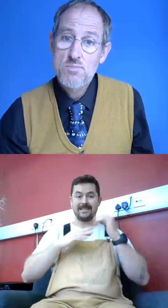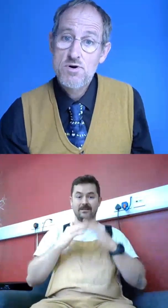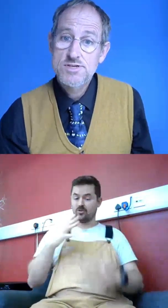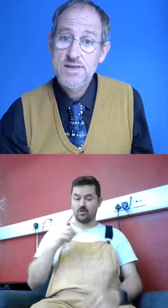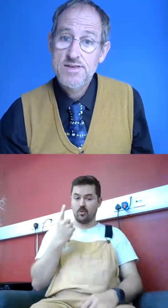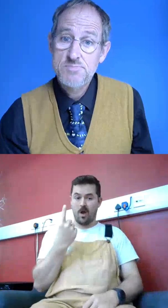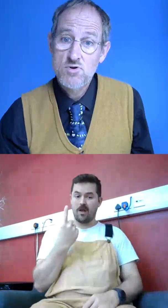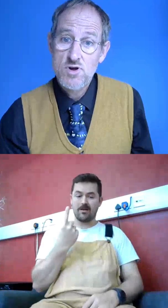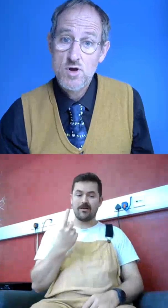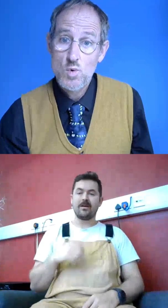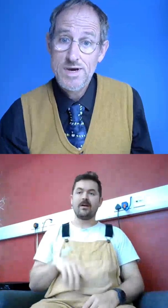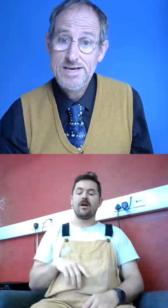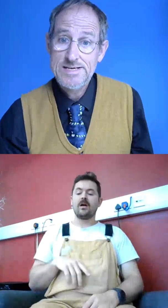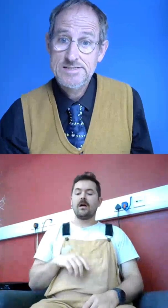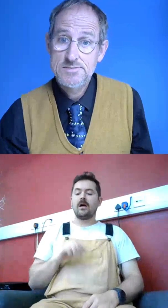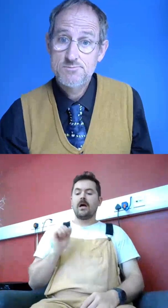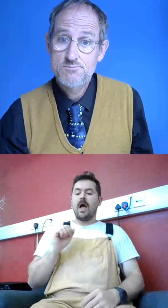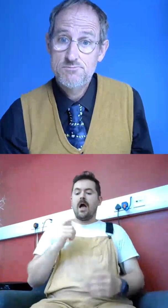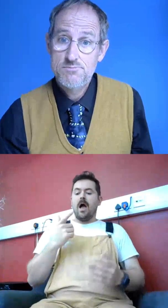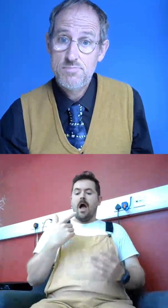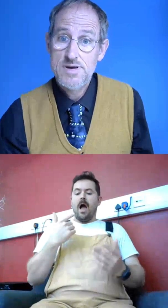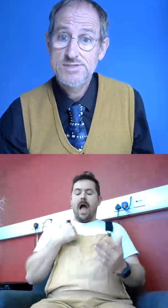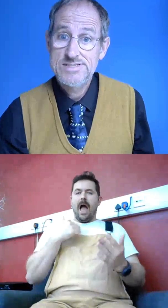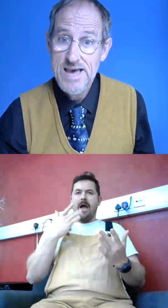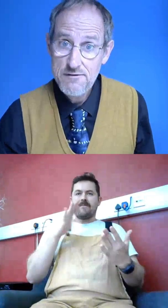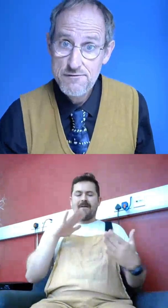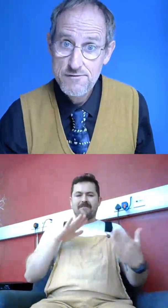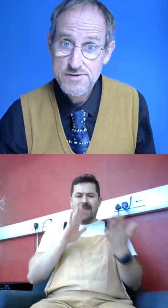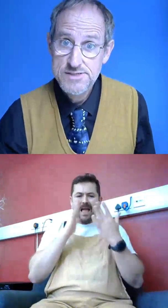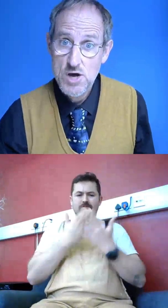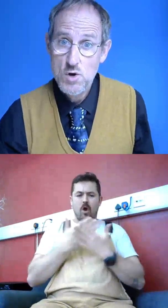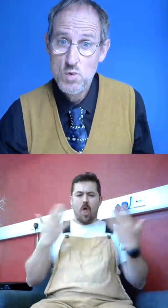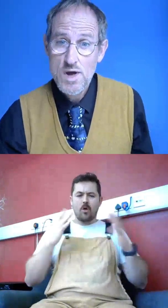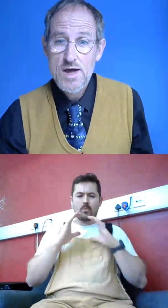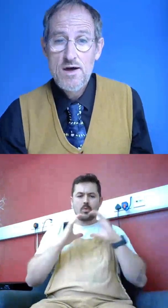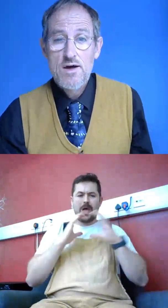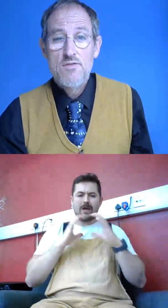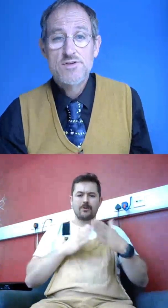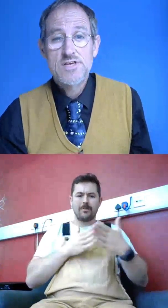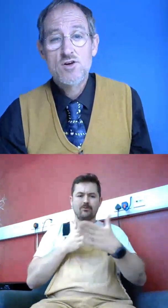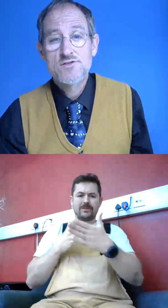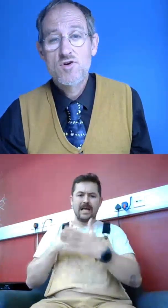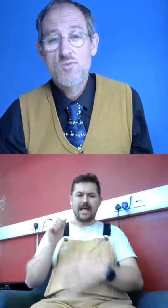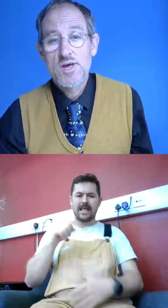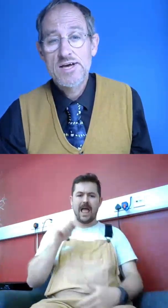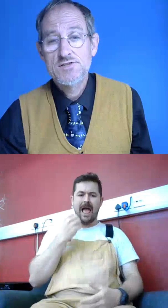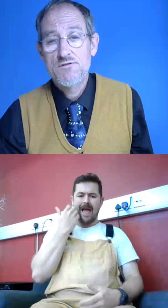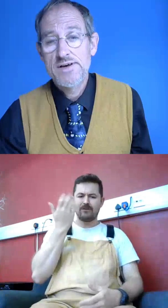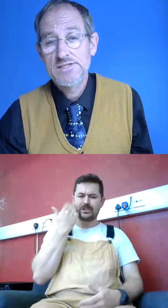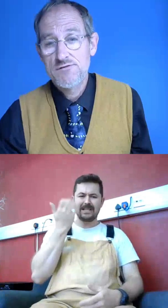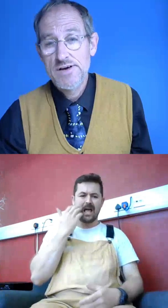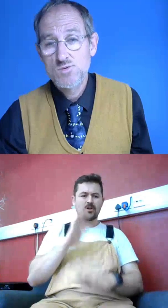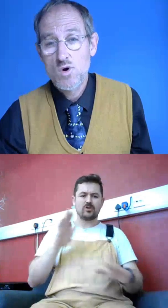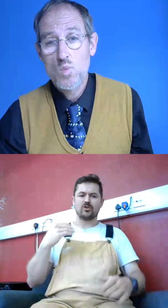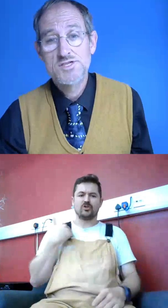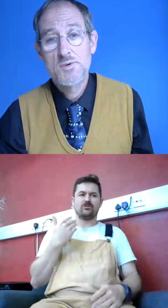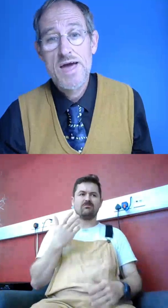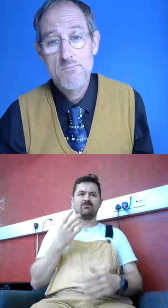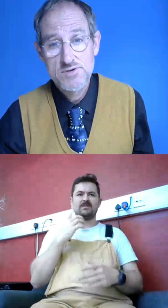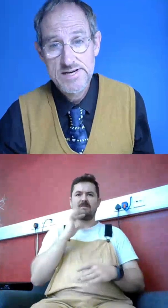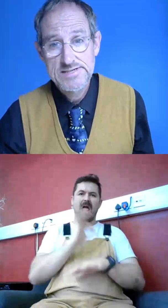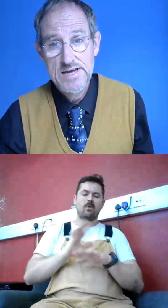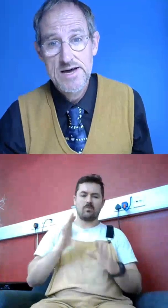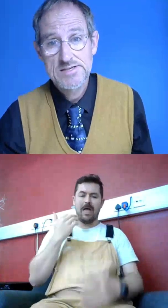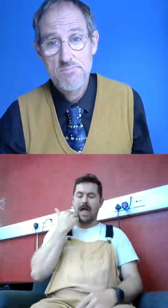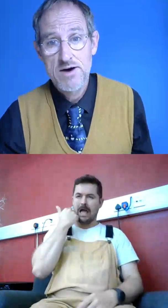because I'm the only person in this building who is deaf. So there's a lot of communication, face-to-face work,